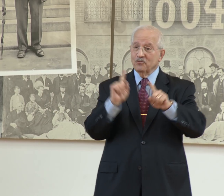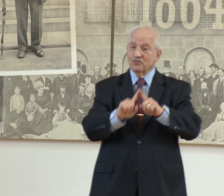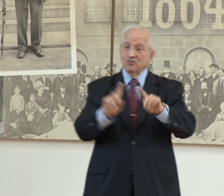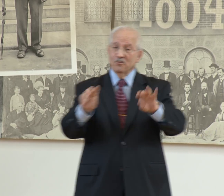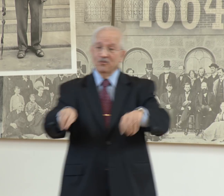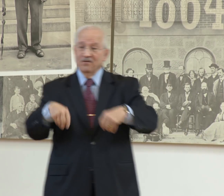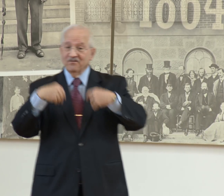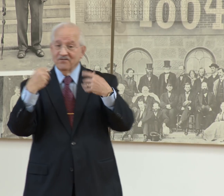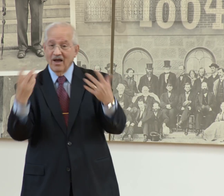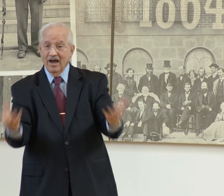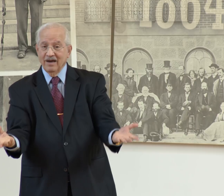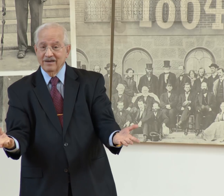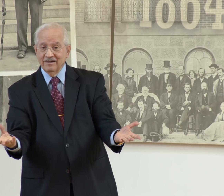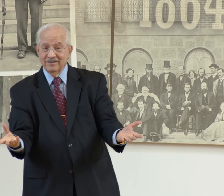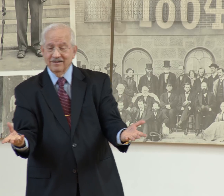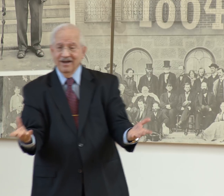where his extraordinary skills